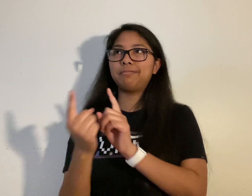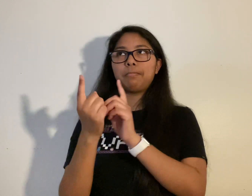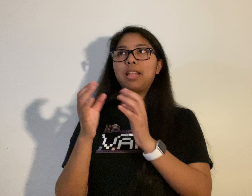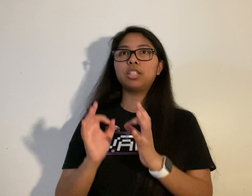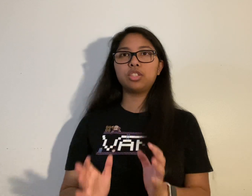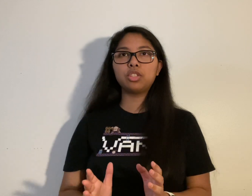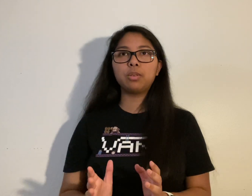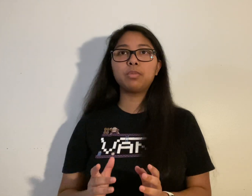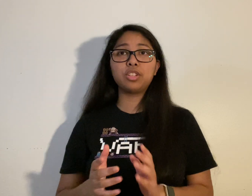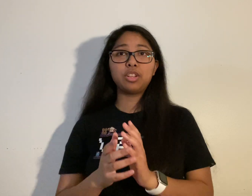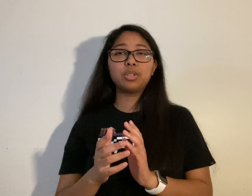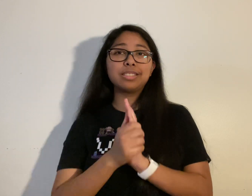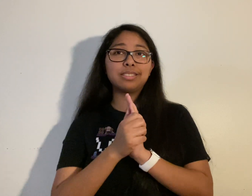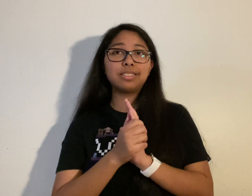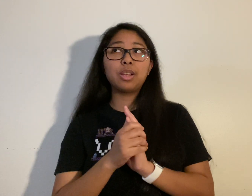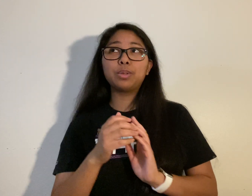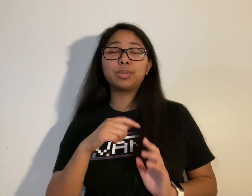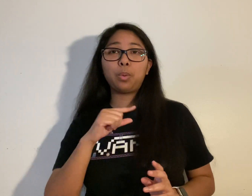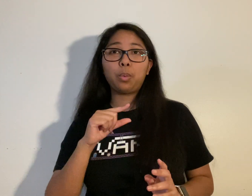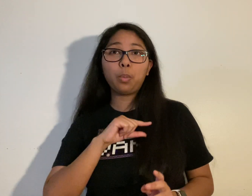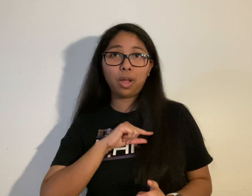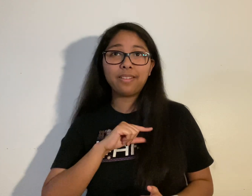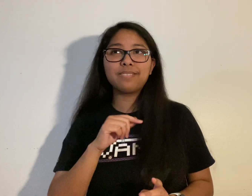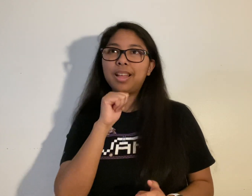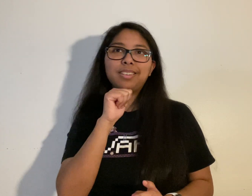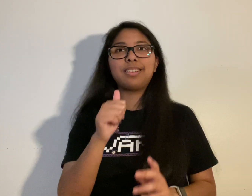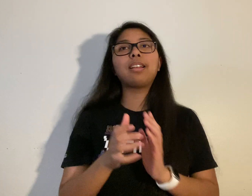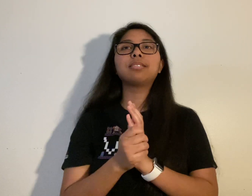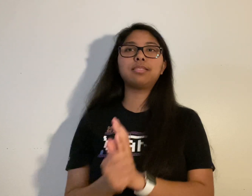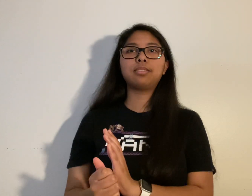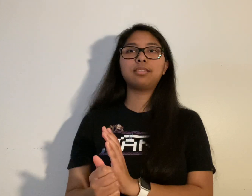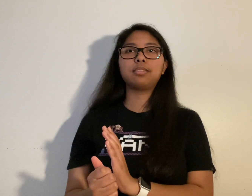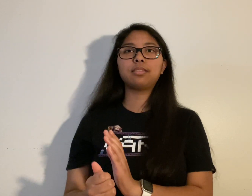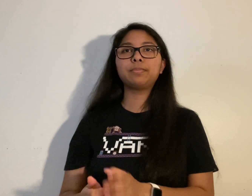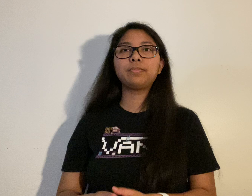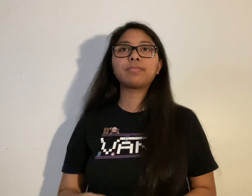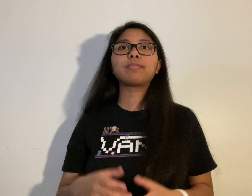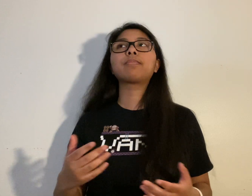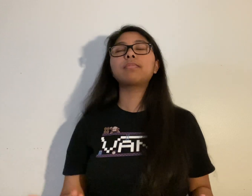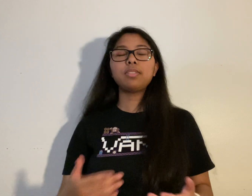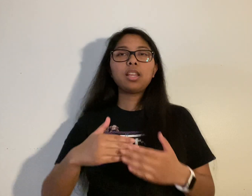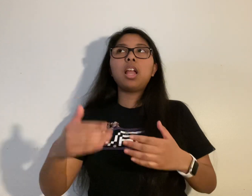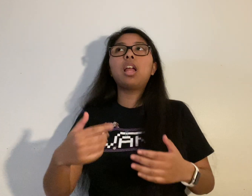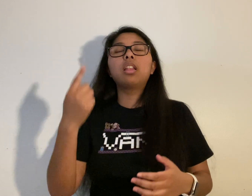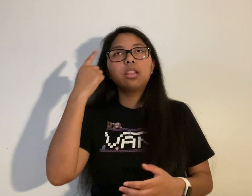to back it. Then I have to think about my backup plan if the doctor's office doesn't provide me with